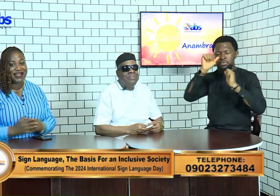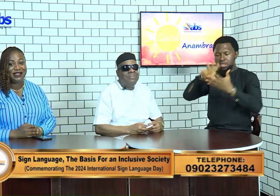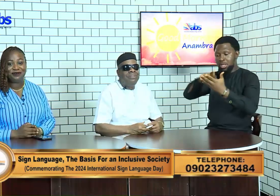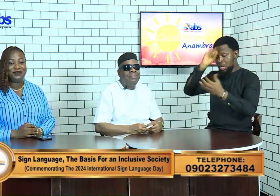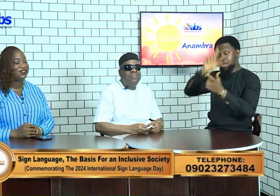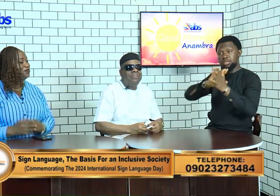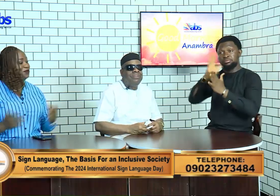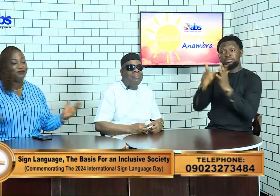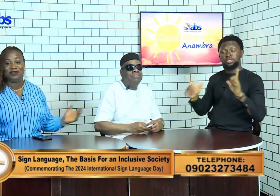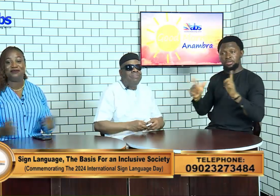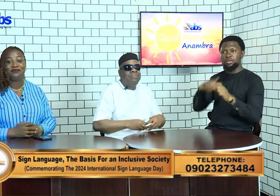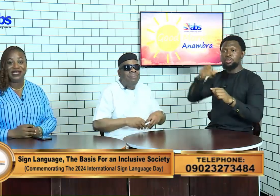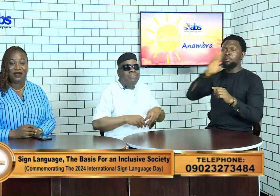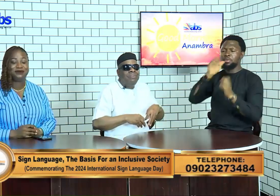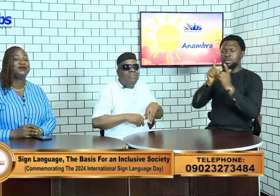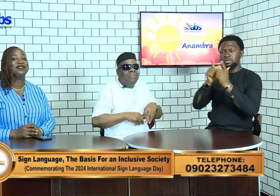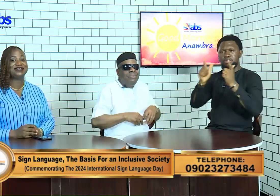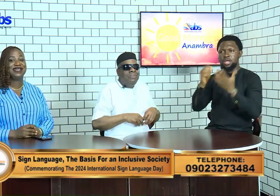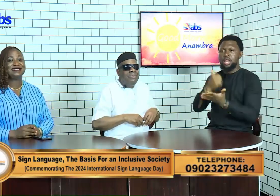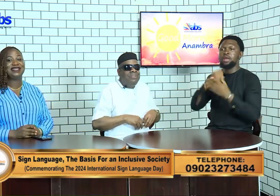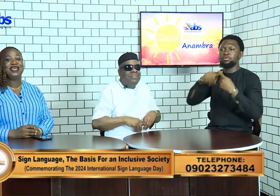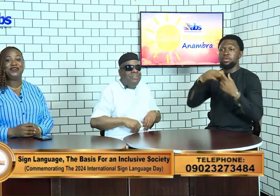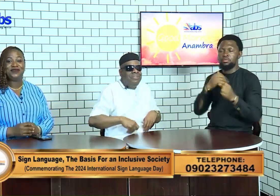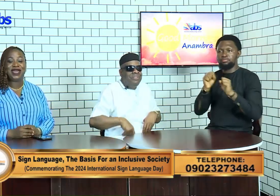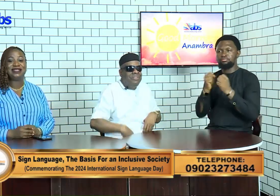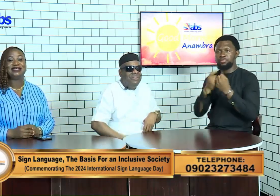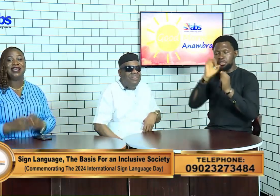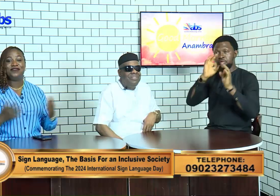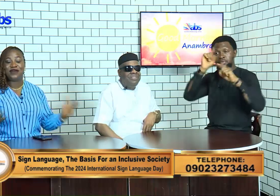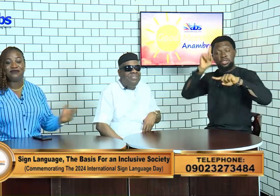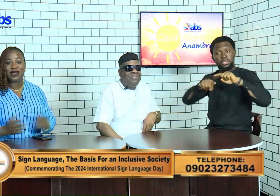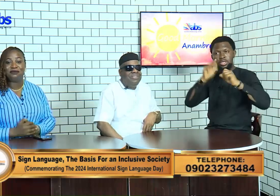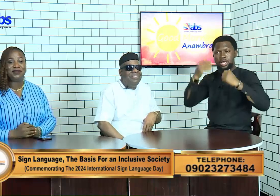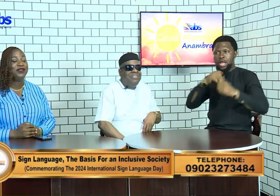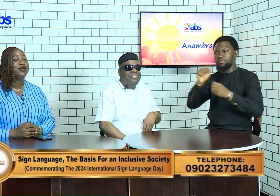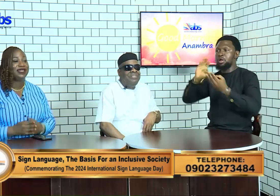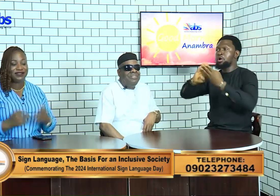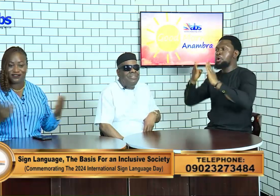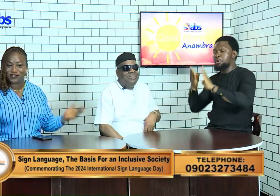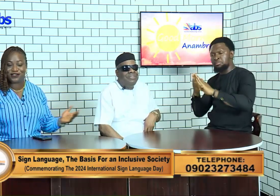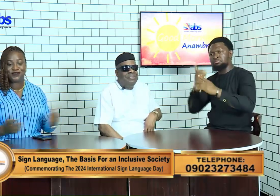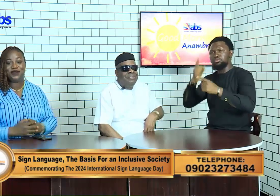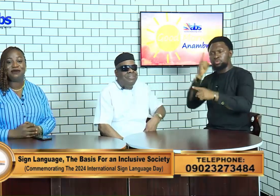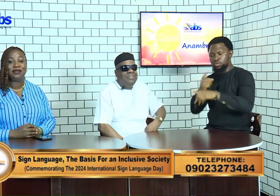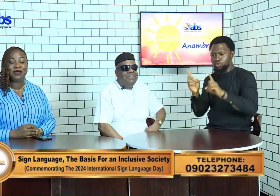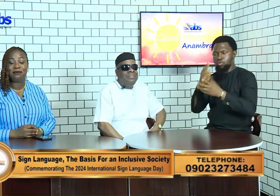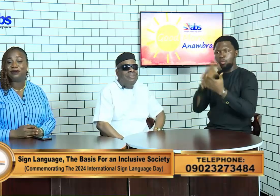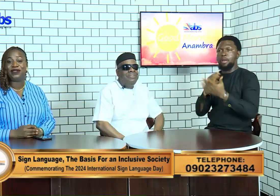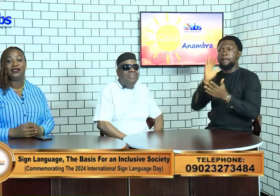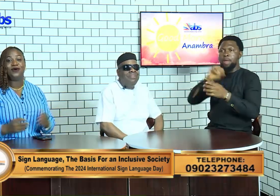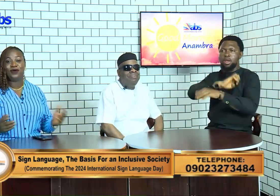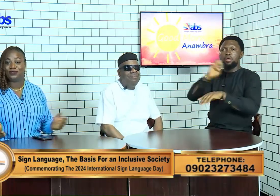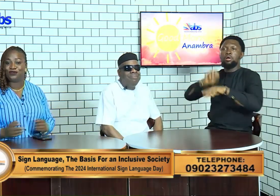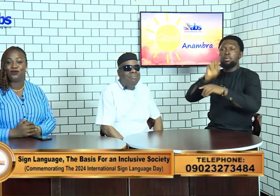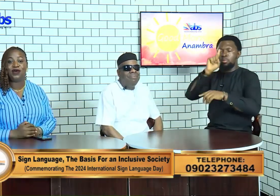the sign language, you will be of great help to our society. If you can't, if you have a company, you can just do well by